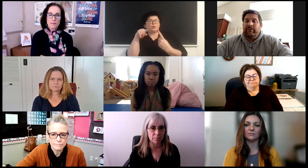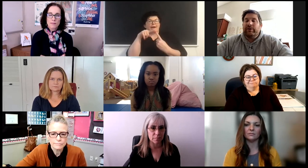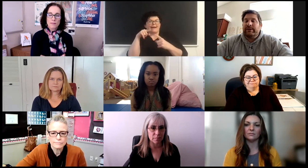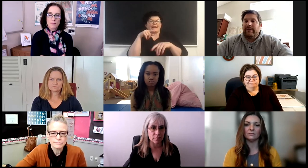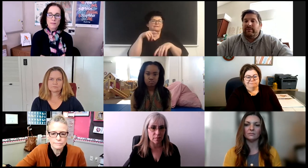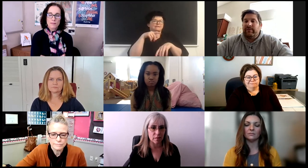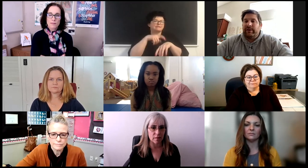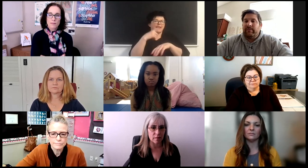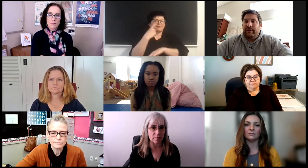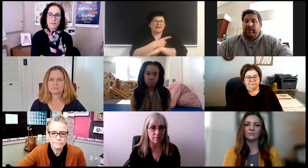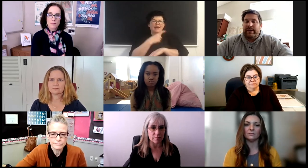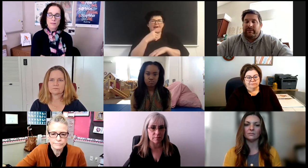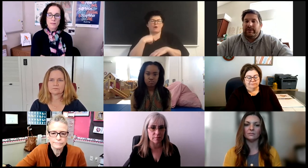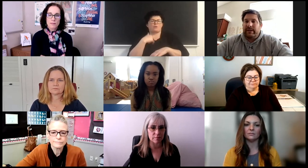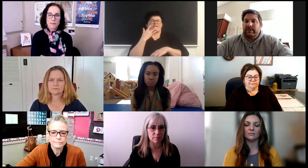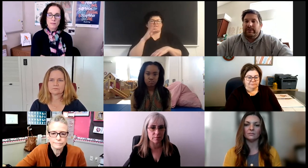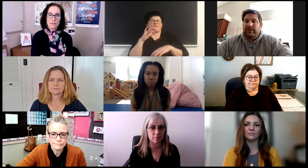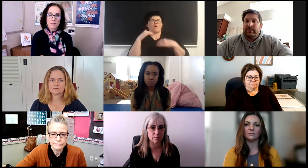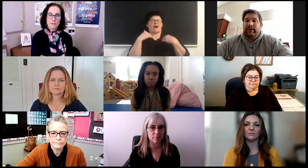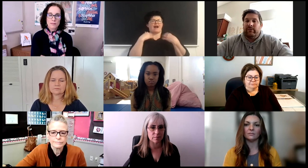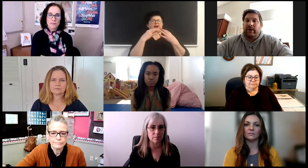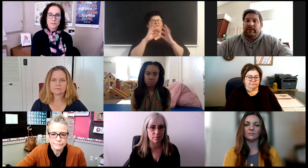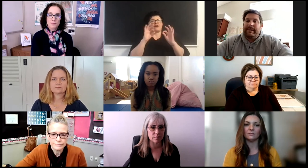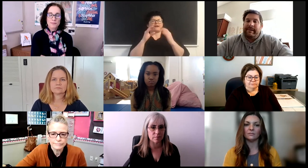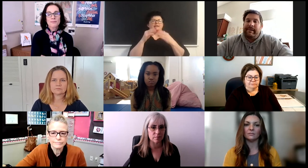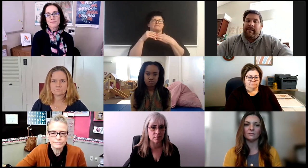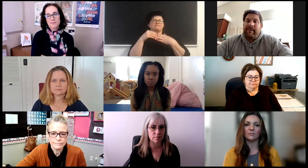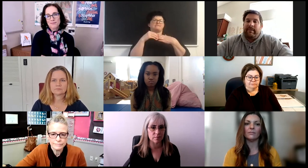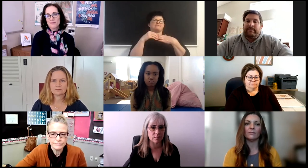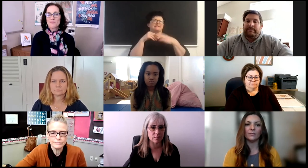we were fortunate to have some freedom within the rest of our schedules to do that as well.